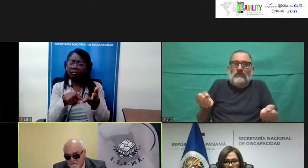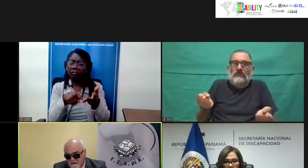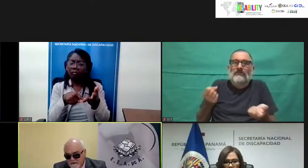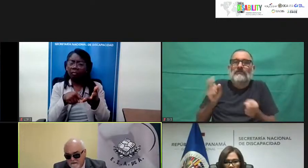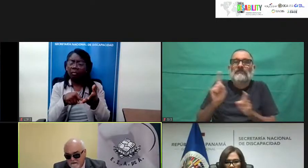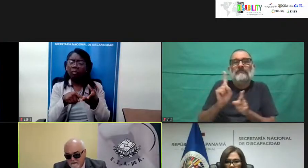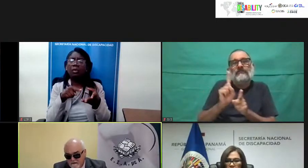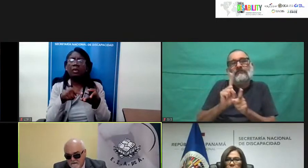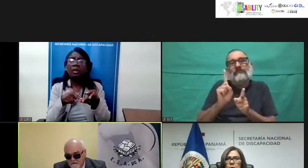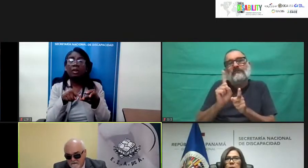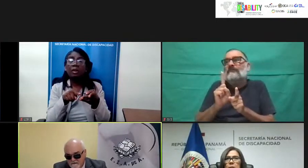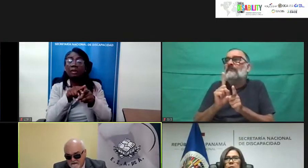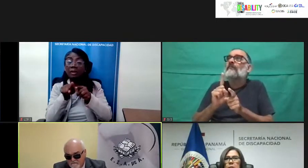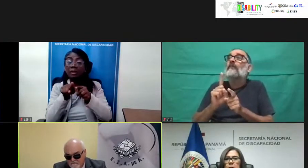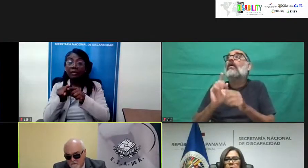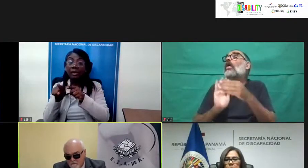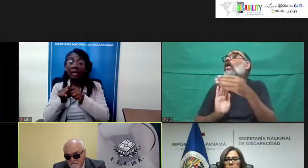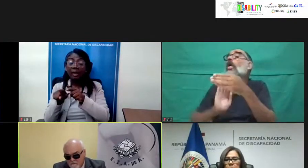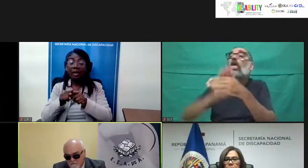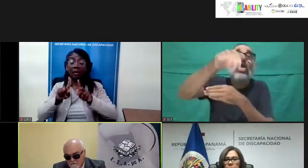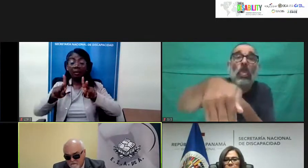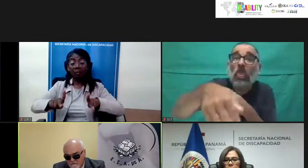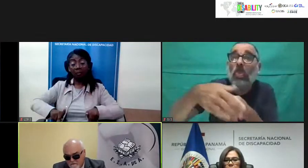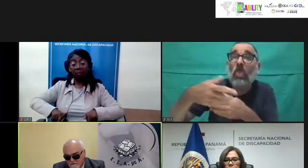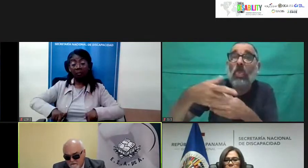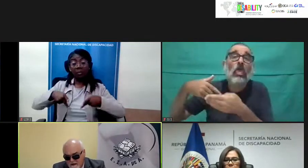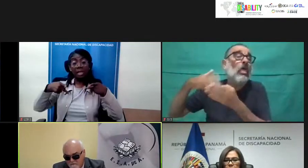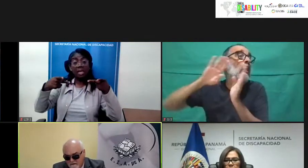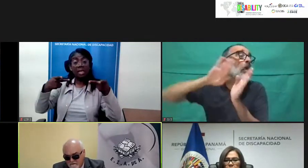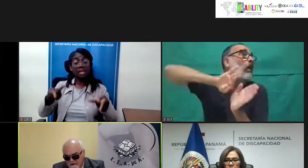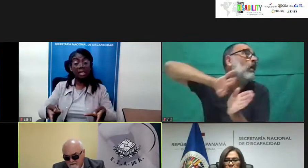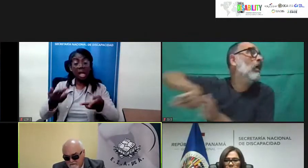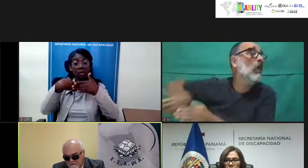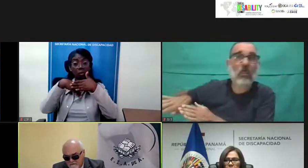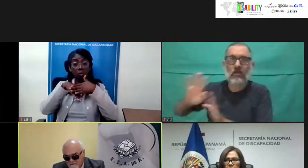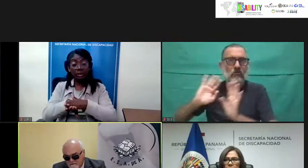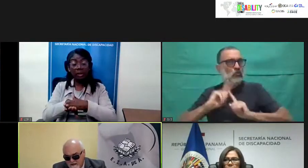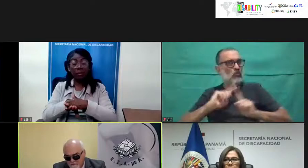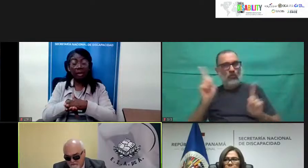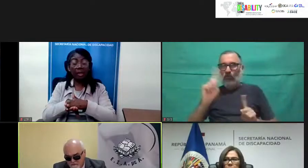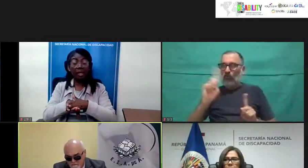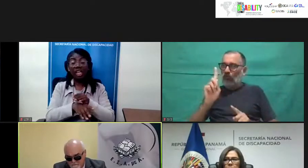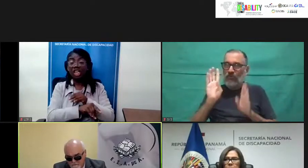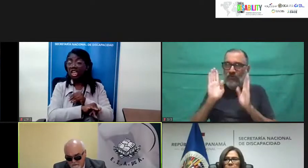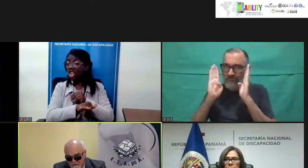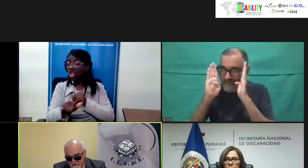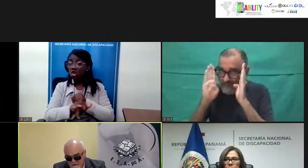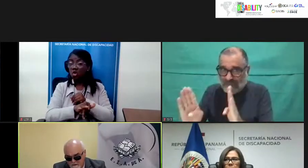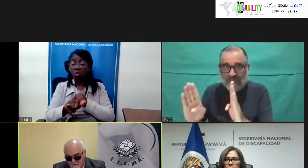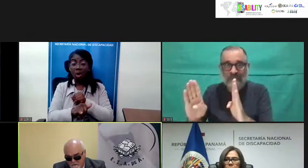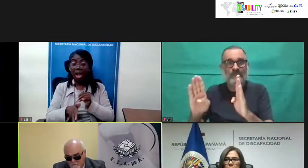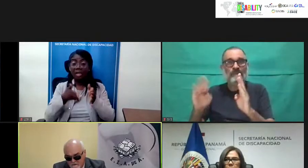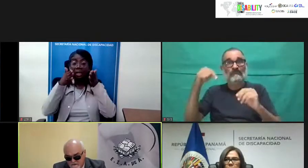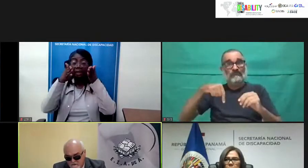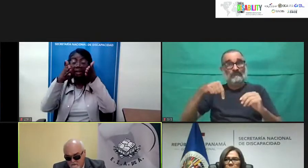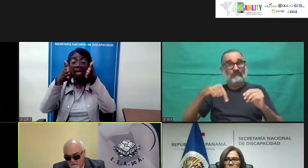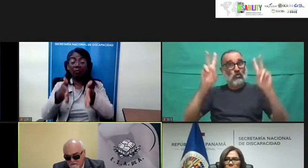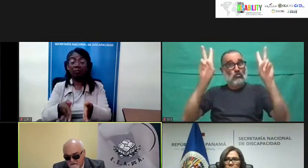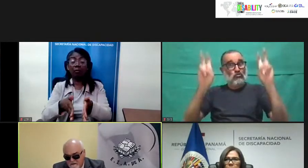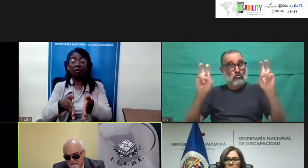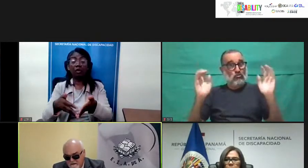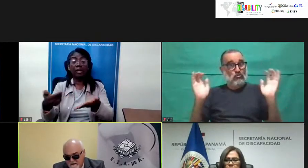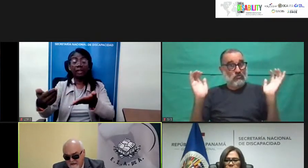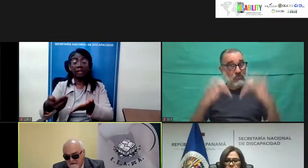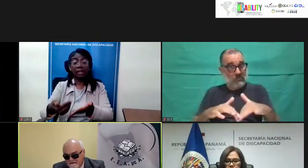should be the focus on our next steps with